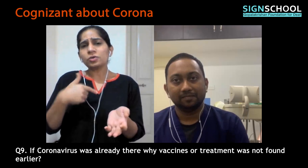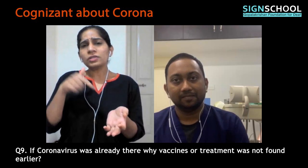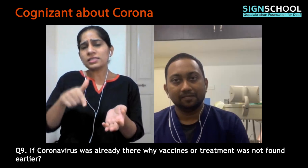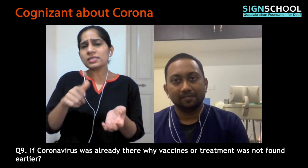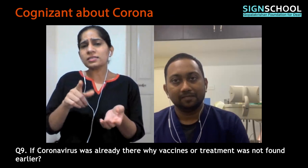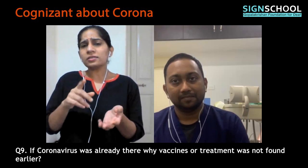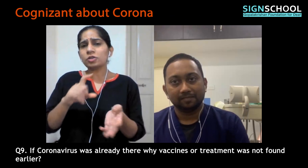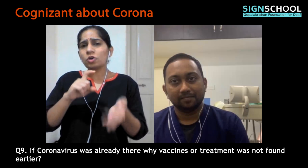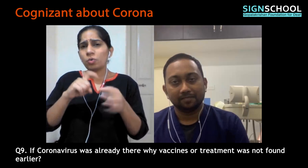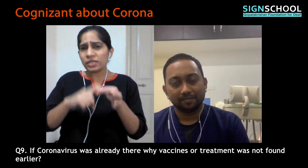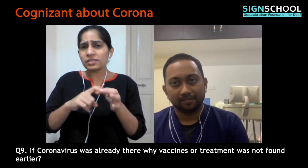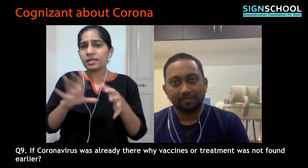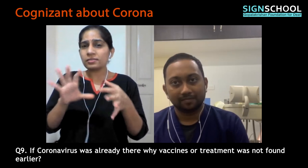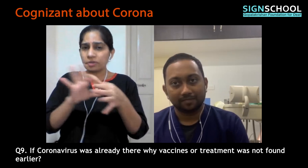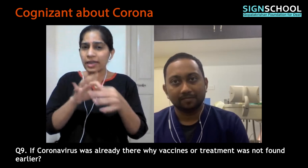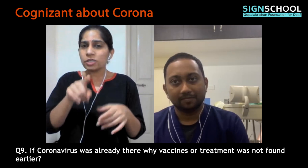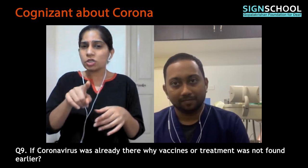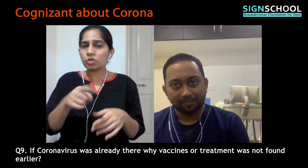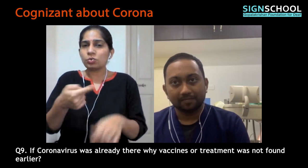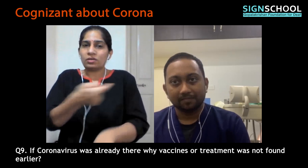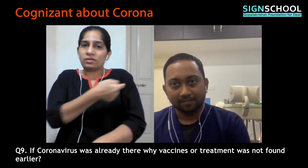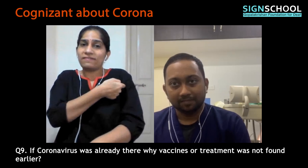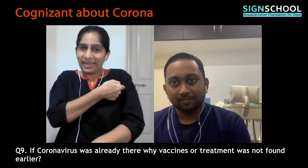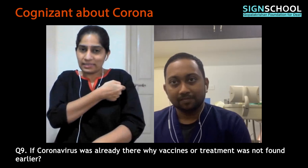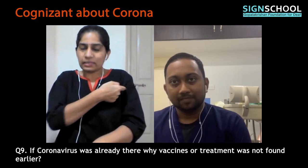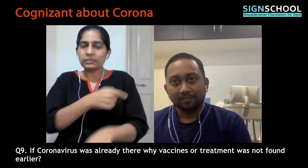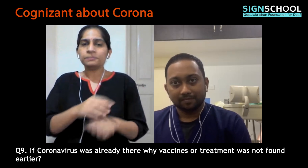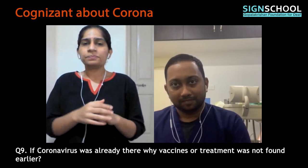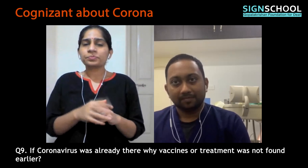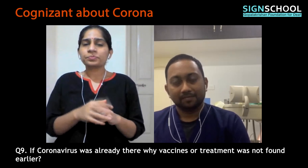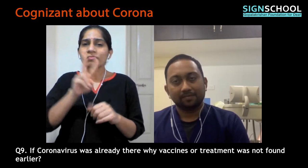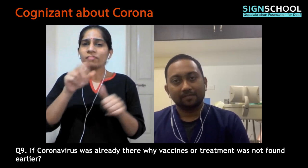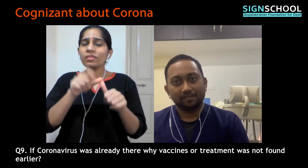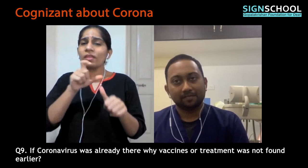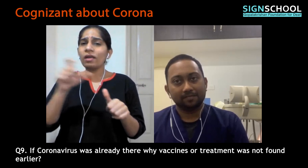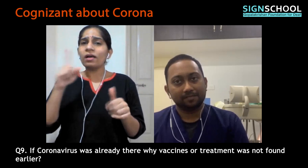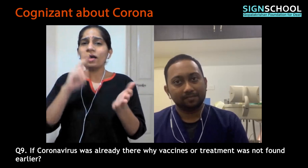Doctor, so this is a question that is related to the vaccine.